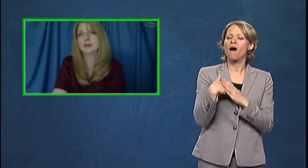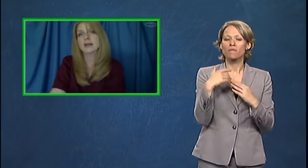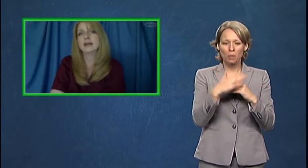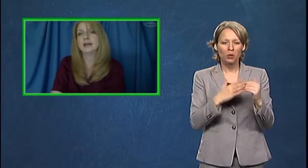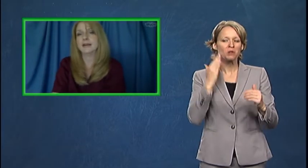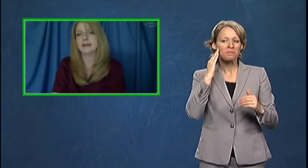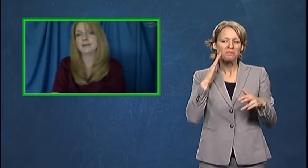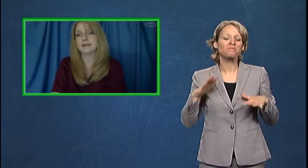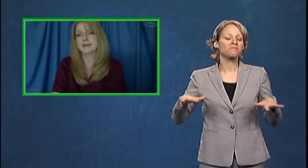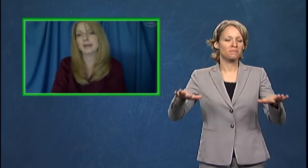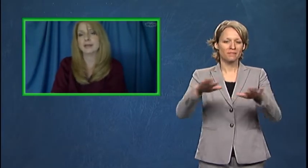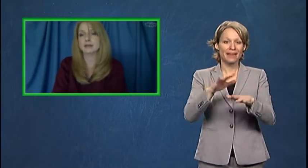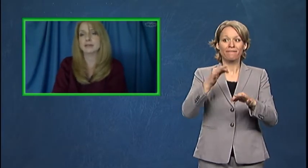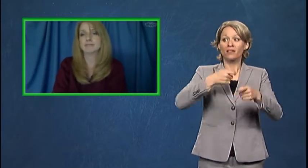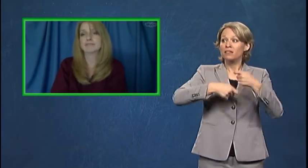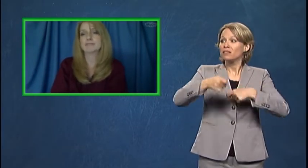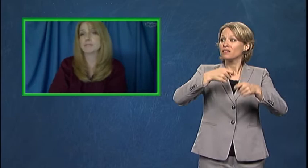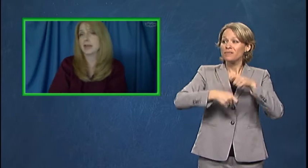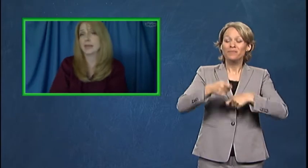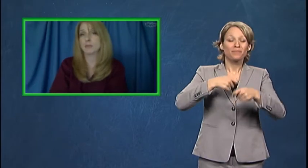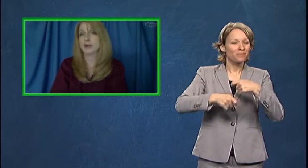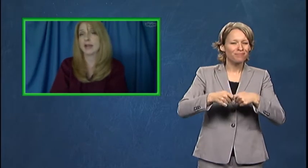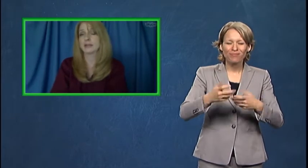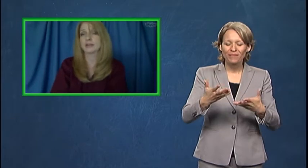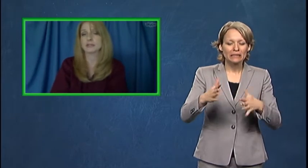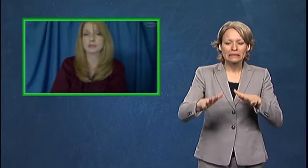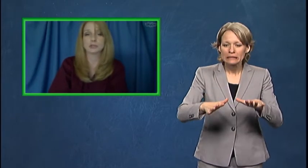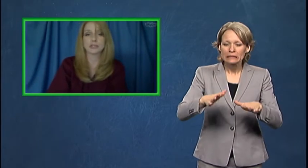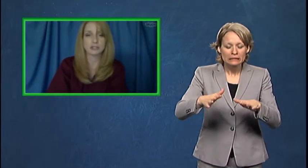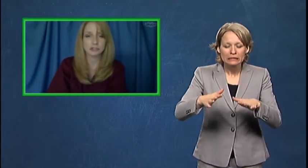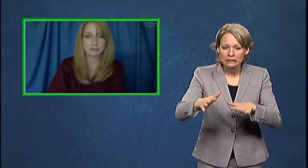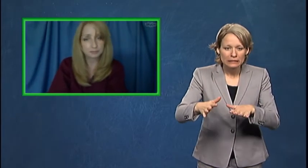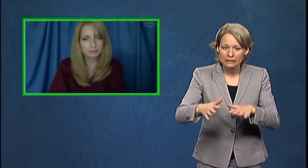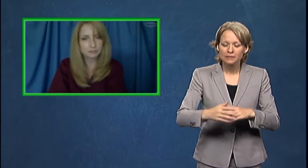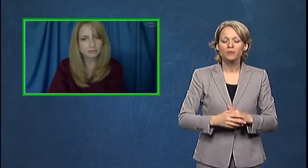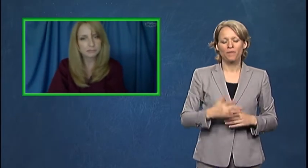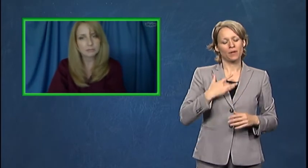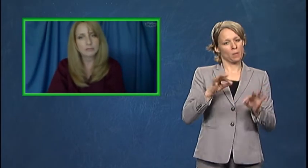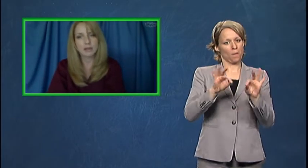comfortable and can make a more accurate interpretation.